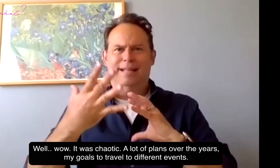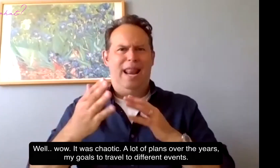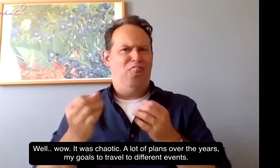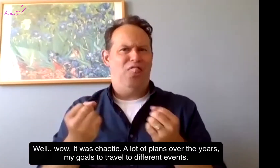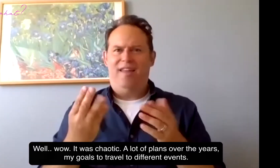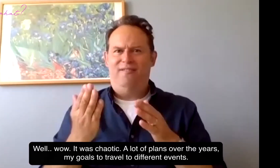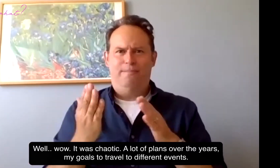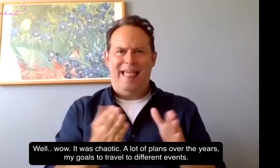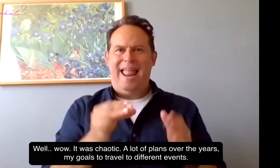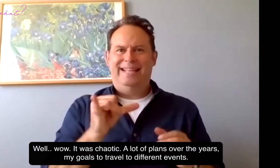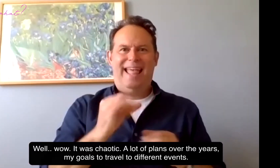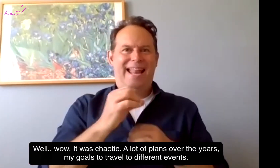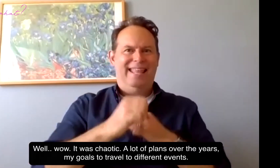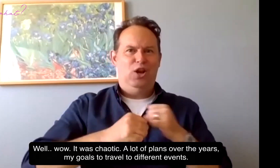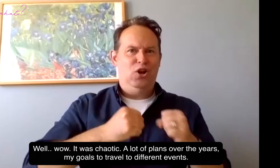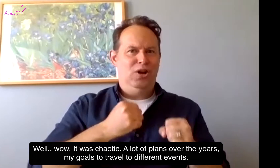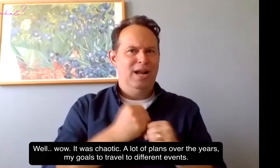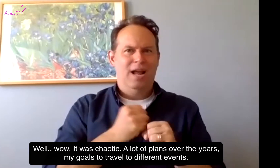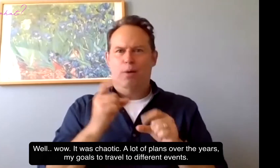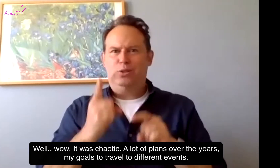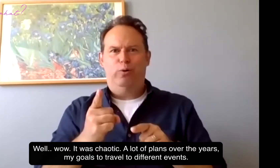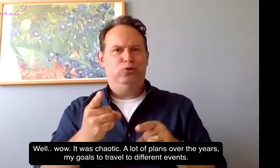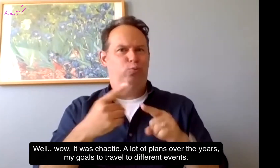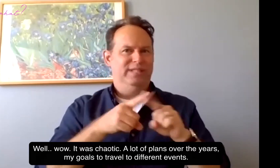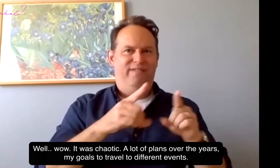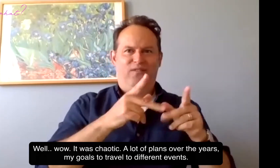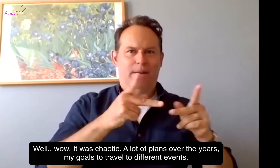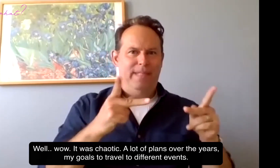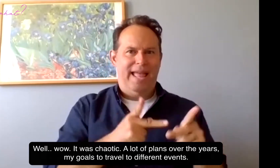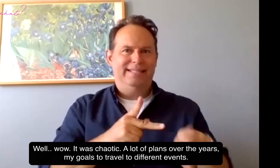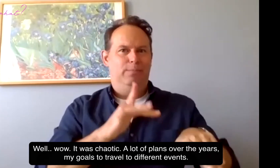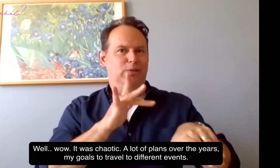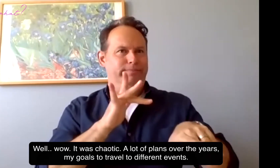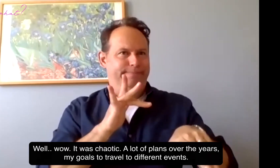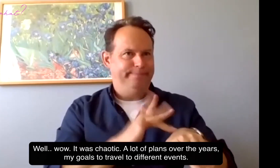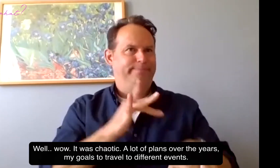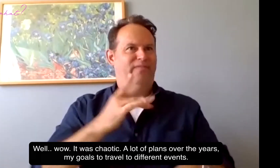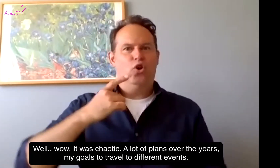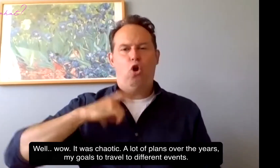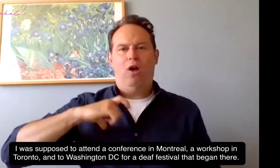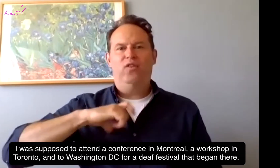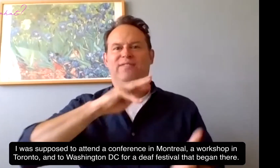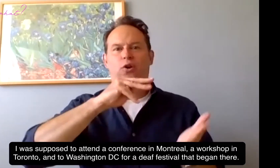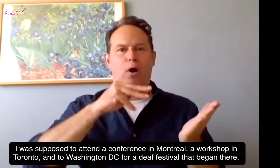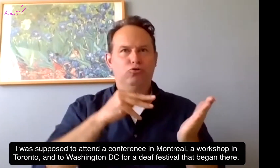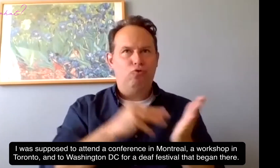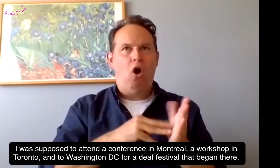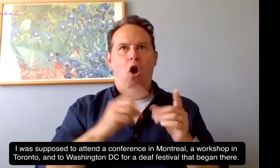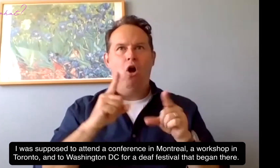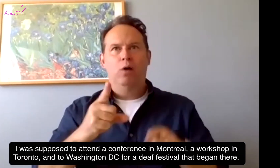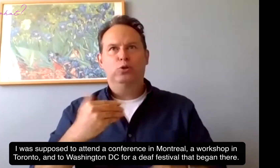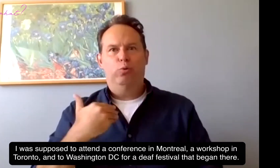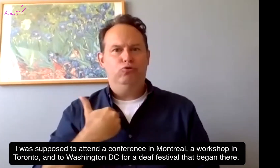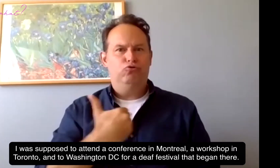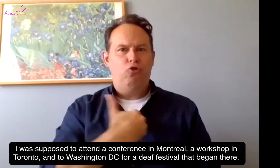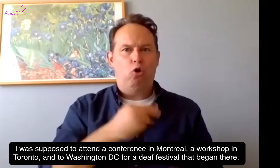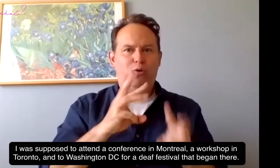Wow. It was chaotic. A lot of plans over the years, my goals to travel to different events. I was supposed to attend a conference in